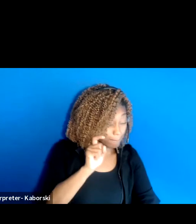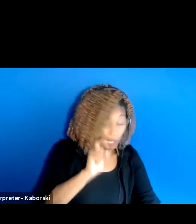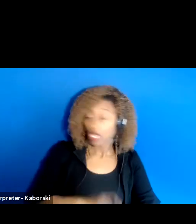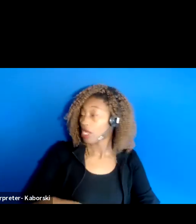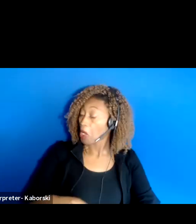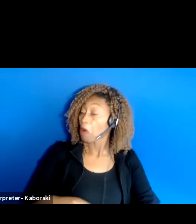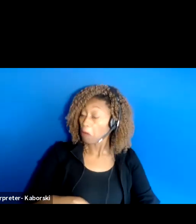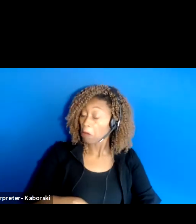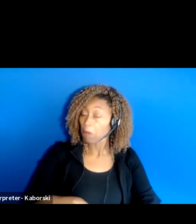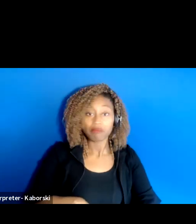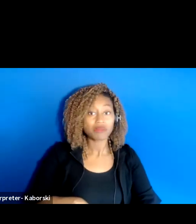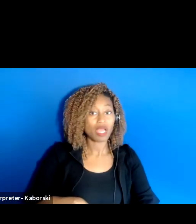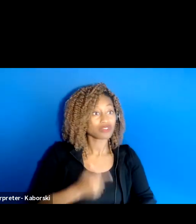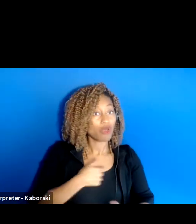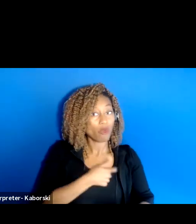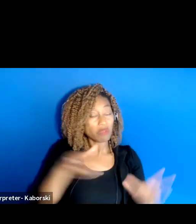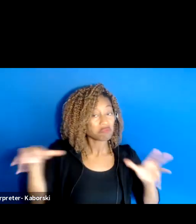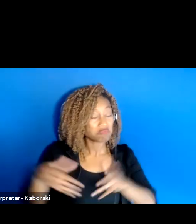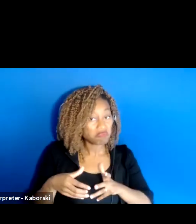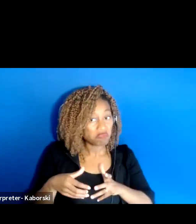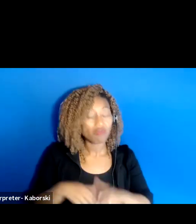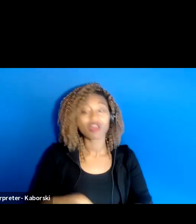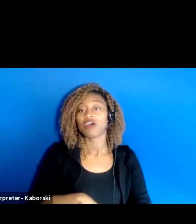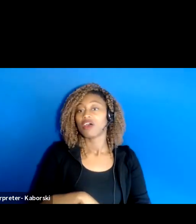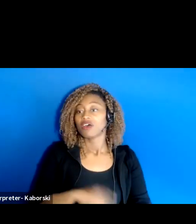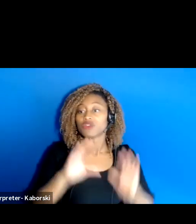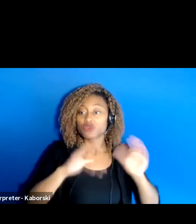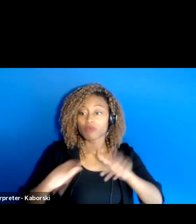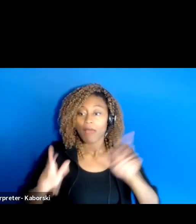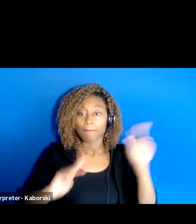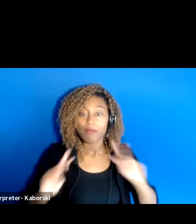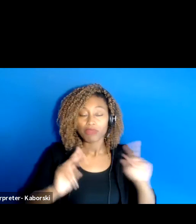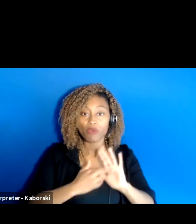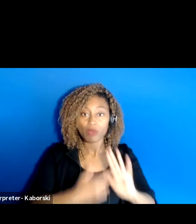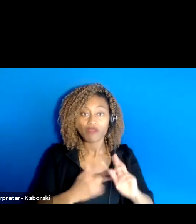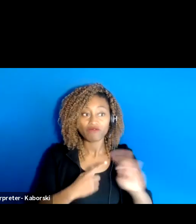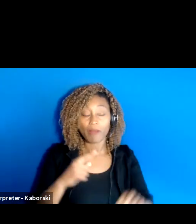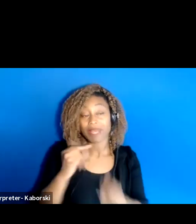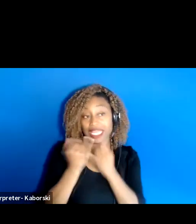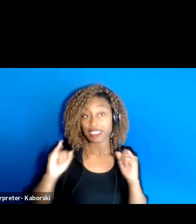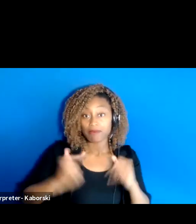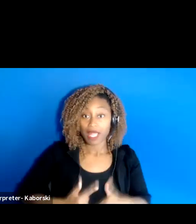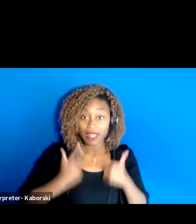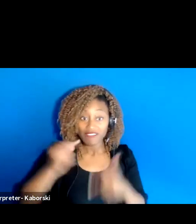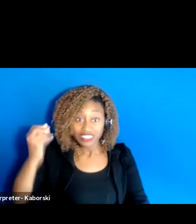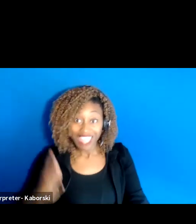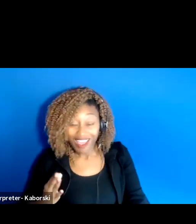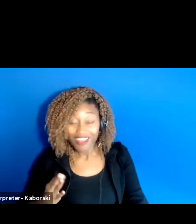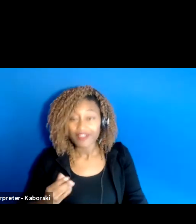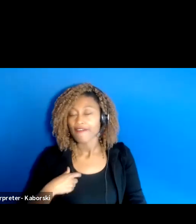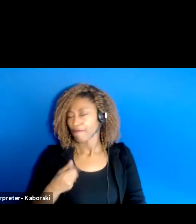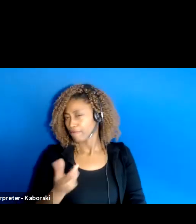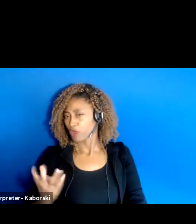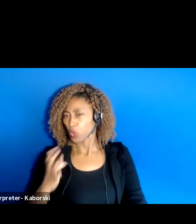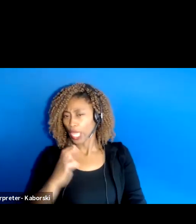of individuals that we've convened that are representatives from the independent living side. So we have a couple